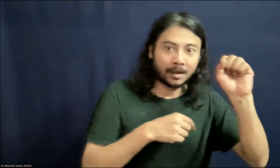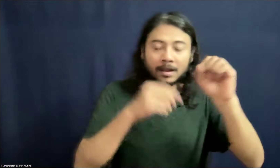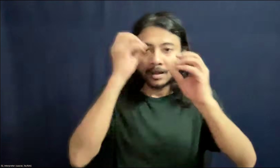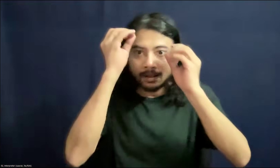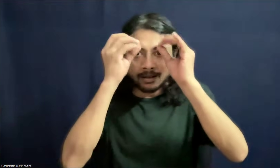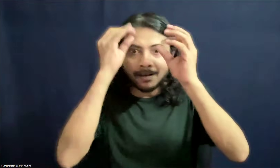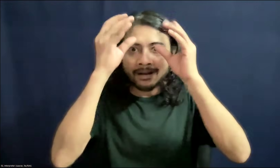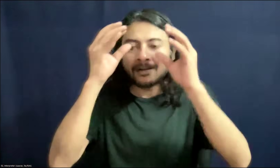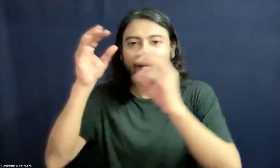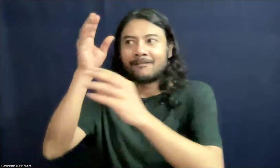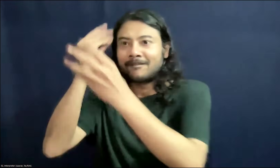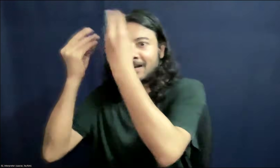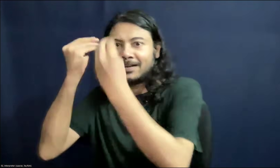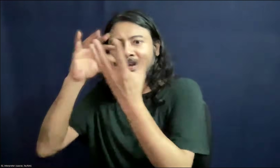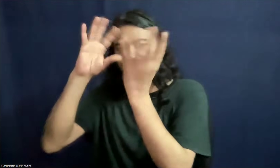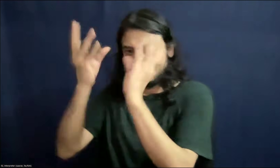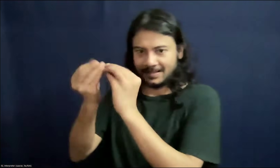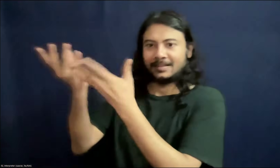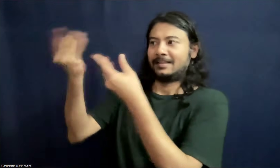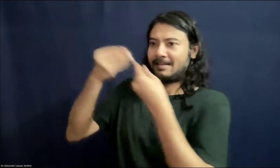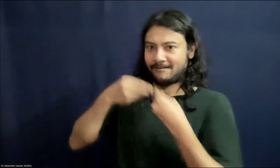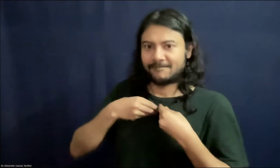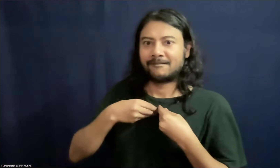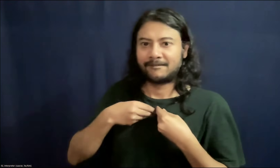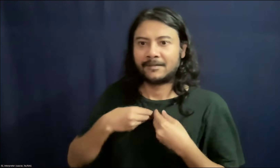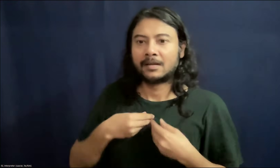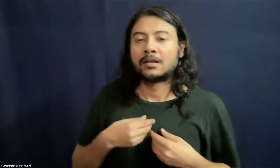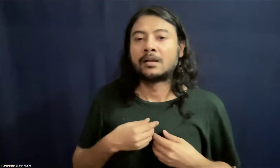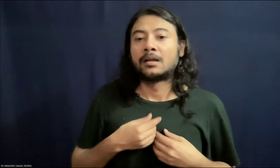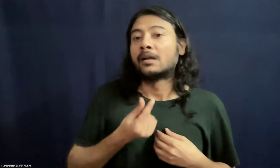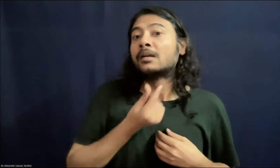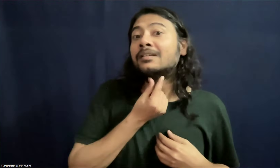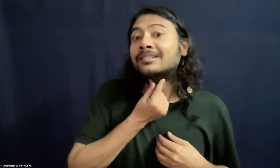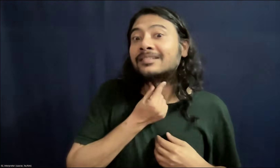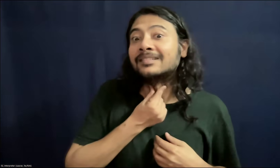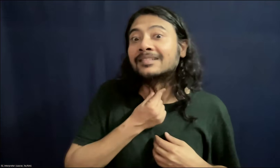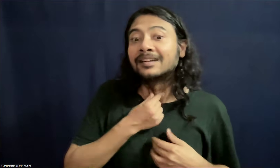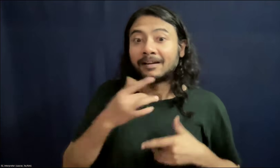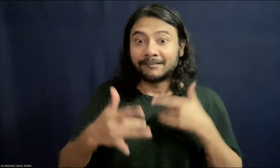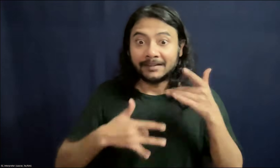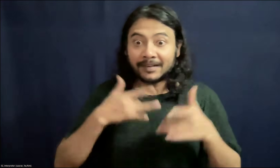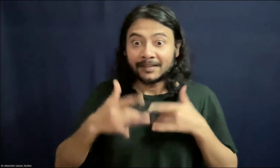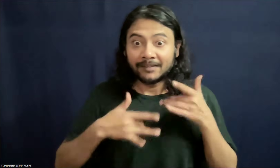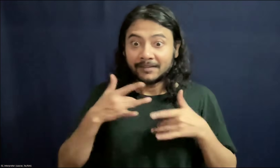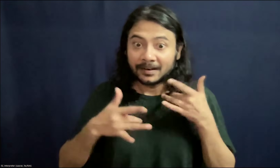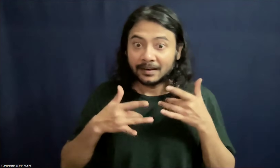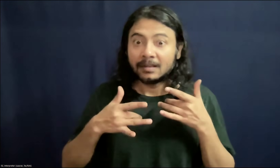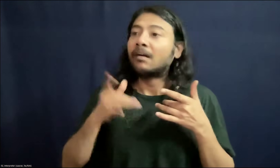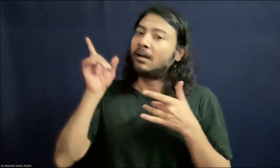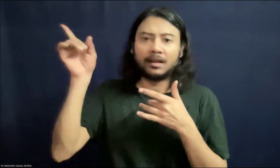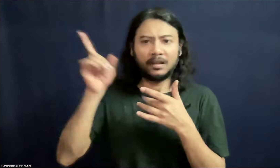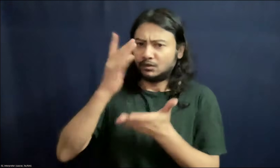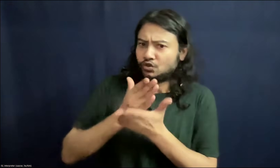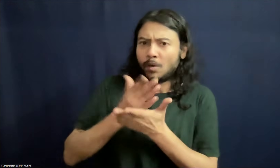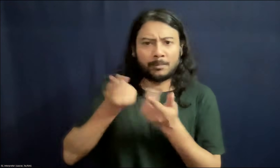Whatever desires we have. If we have spiritual desires, he'll make us remember spiritual desires. If we have material desires,